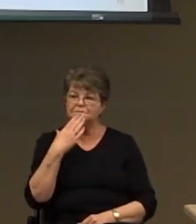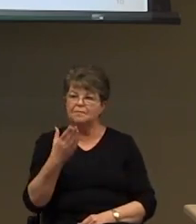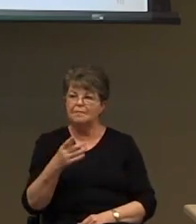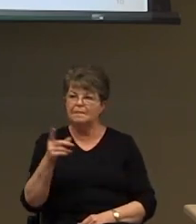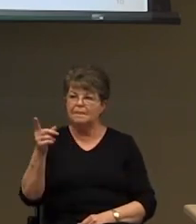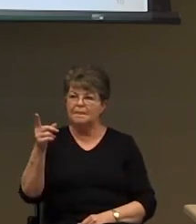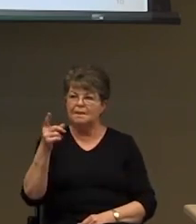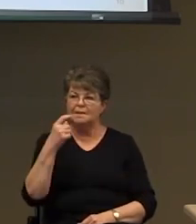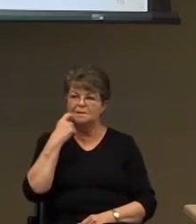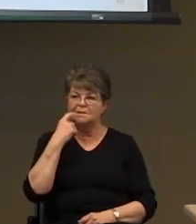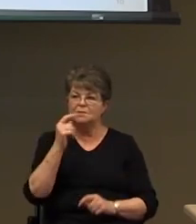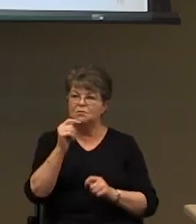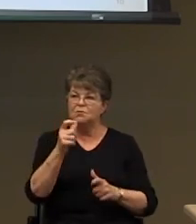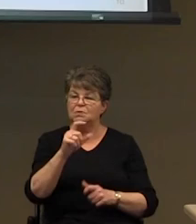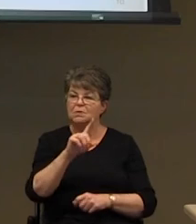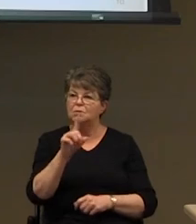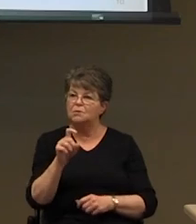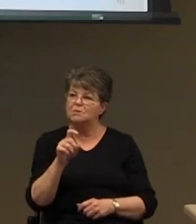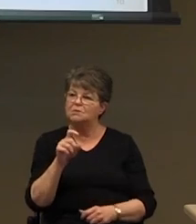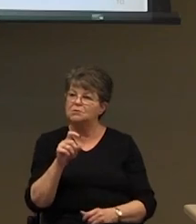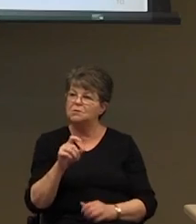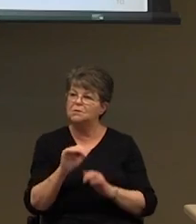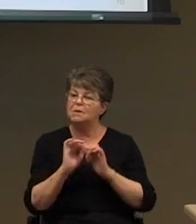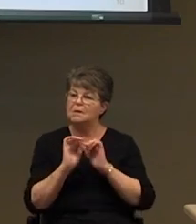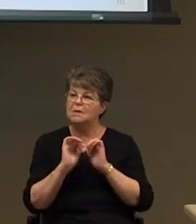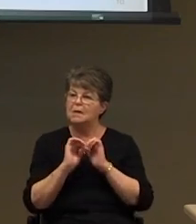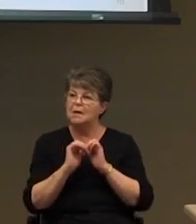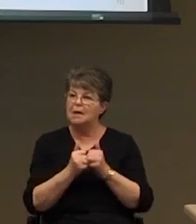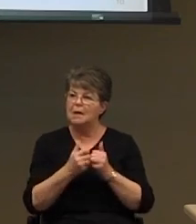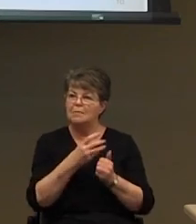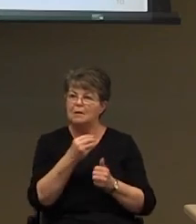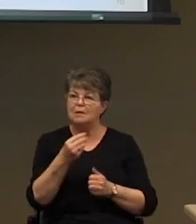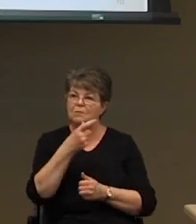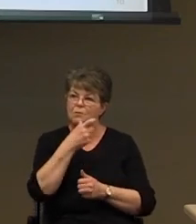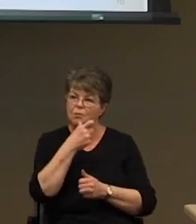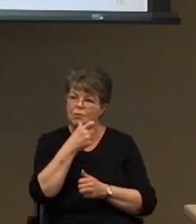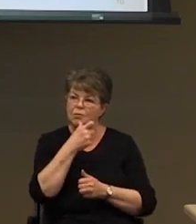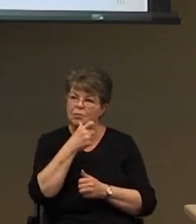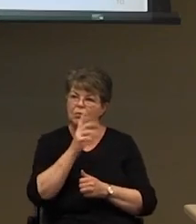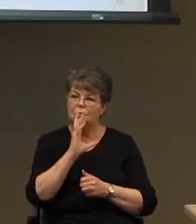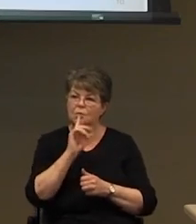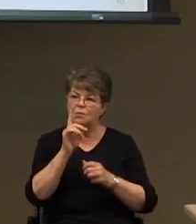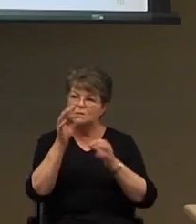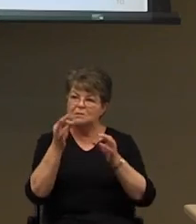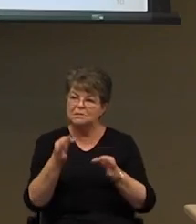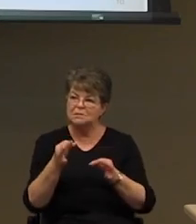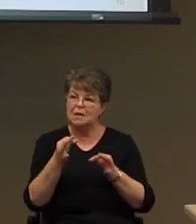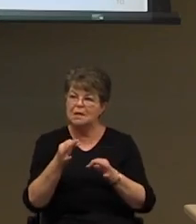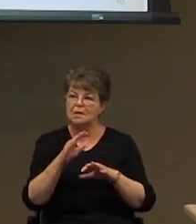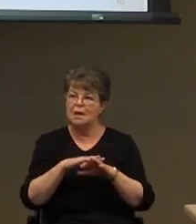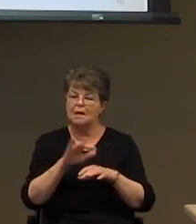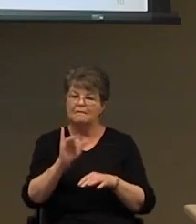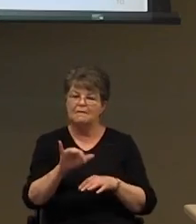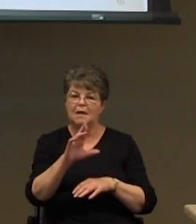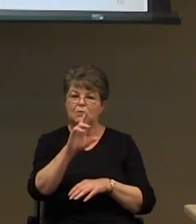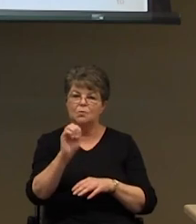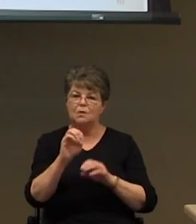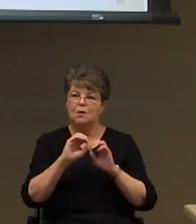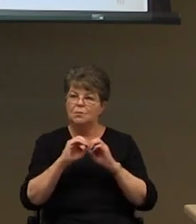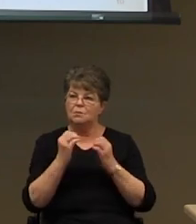Thanks. Yes, ma'am. I just have a quick question. Yeah. How and who would decide on this